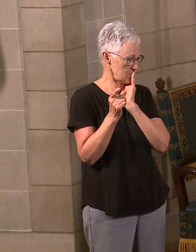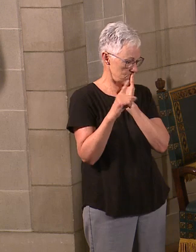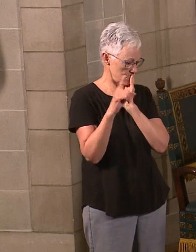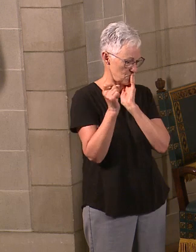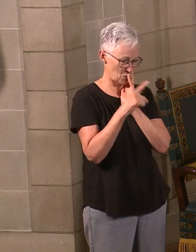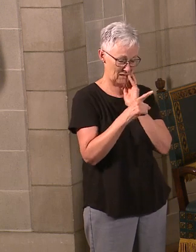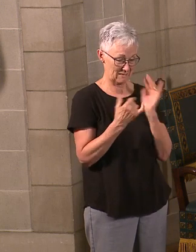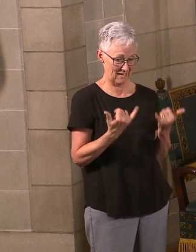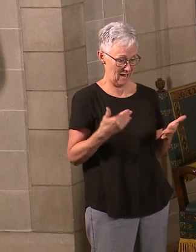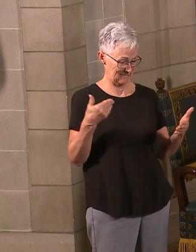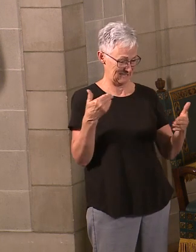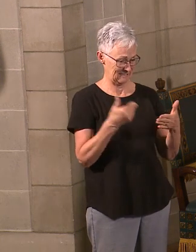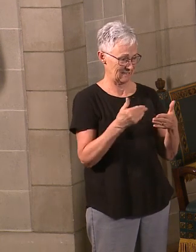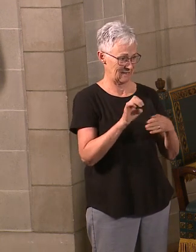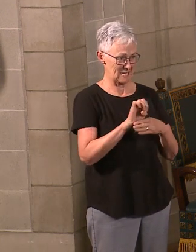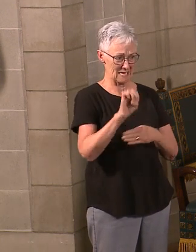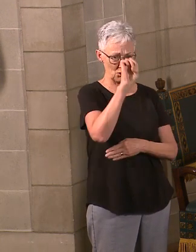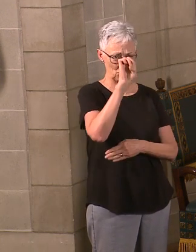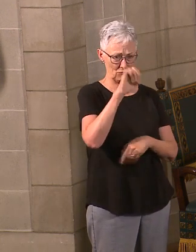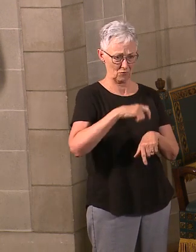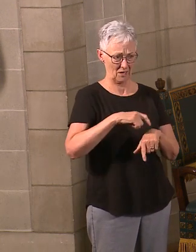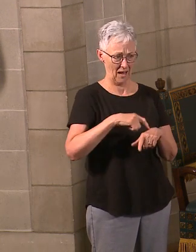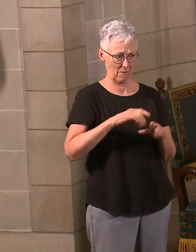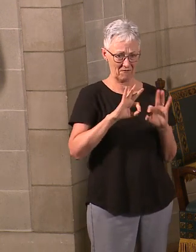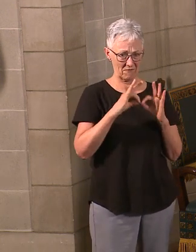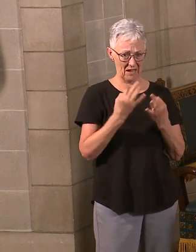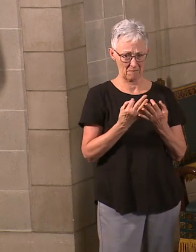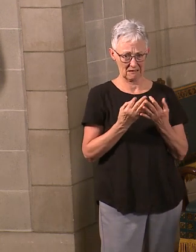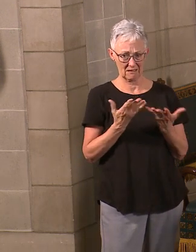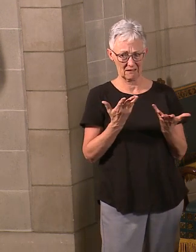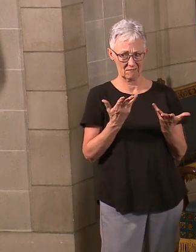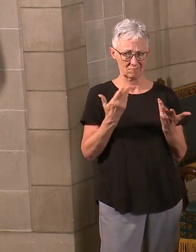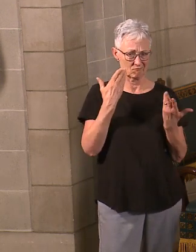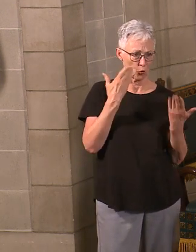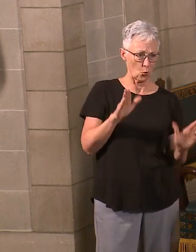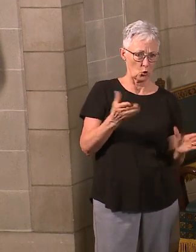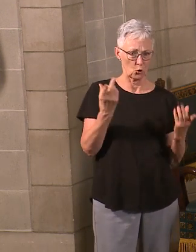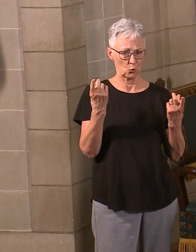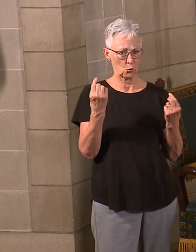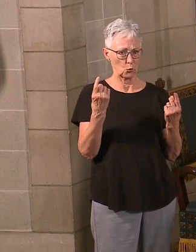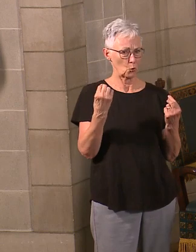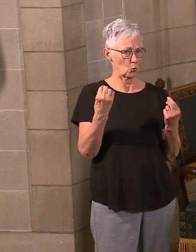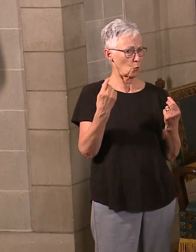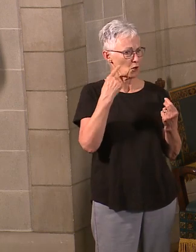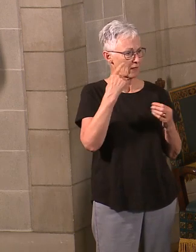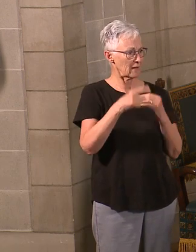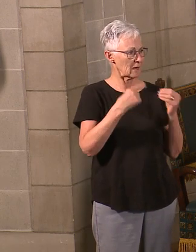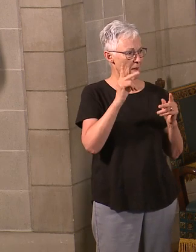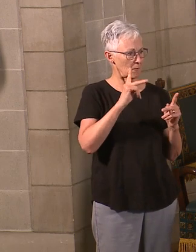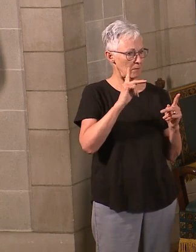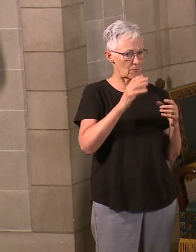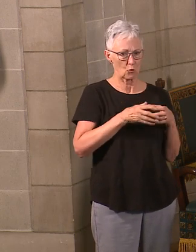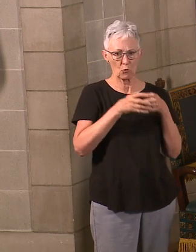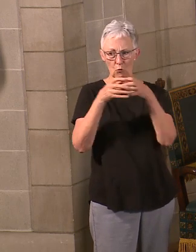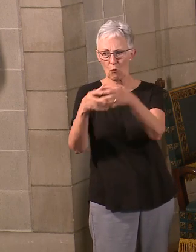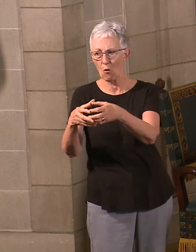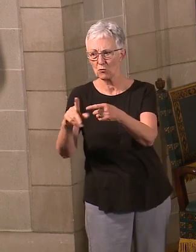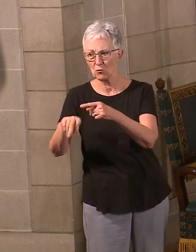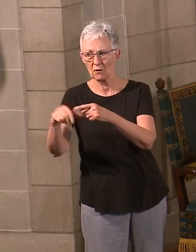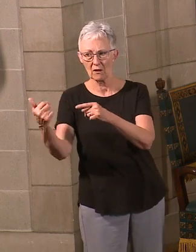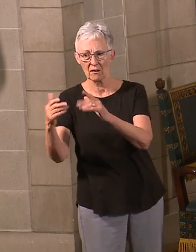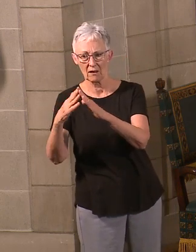Easters. How would you suggest families handle it in terms of other people coming to different houses and things like that? Well, again, we're asking people to